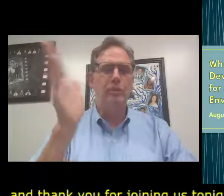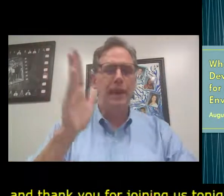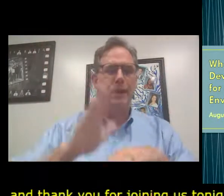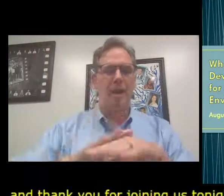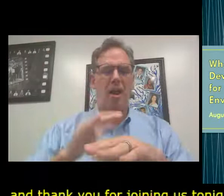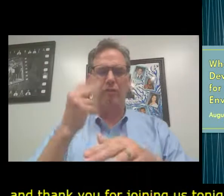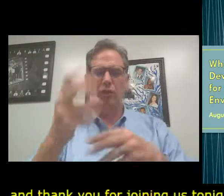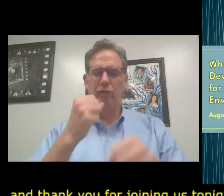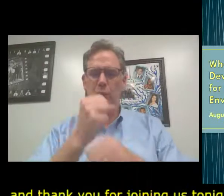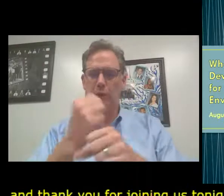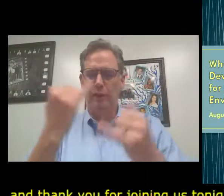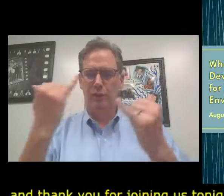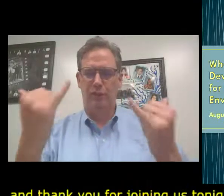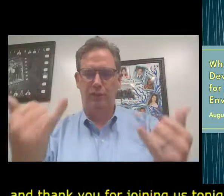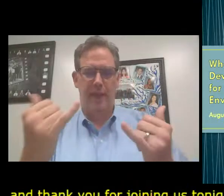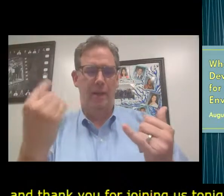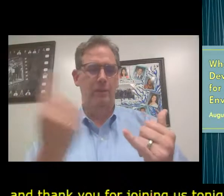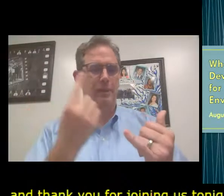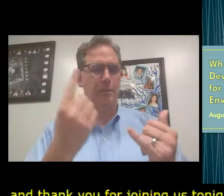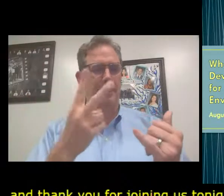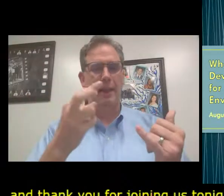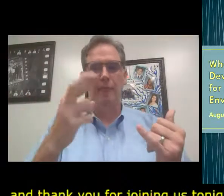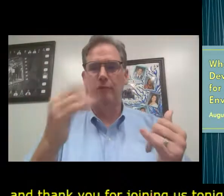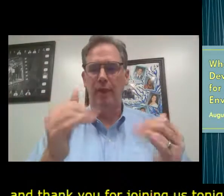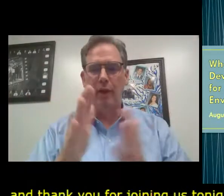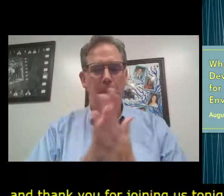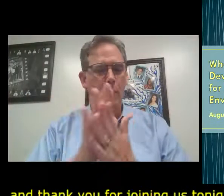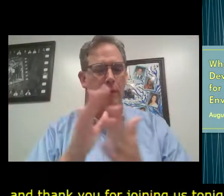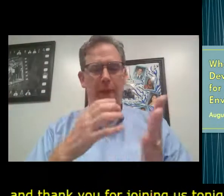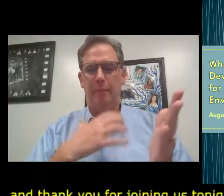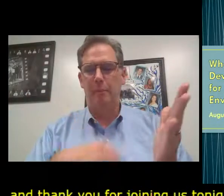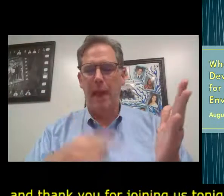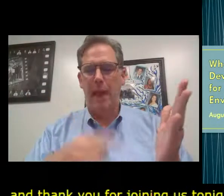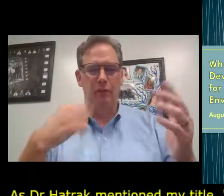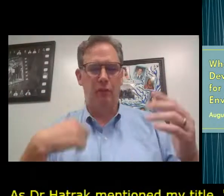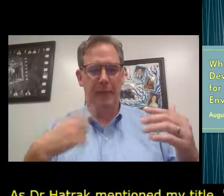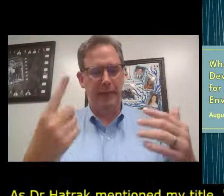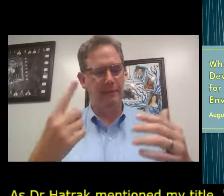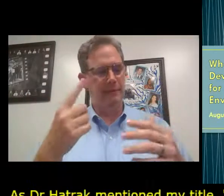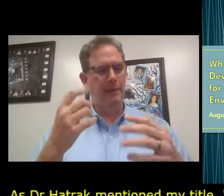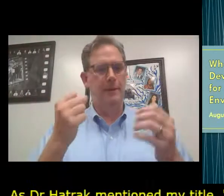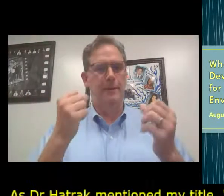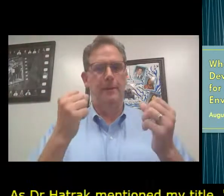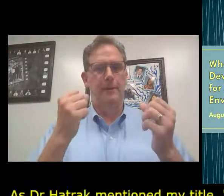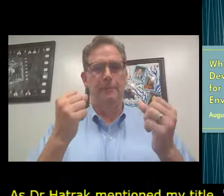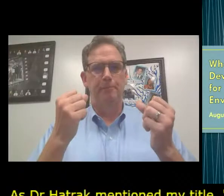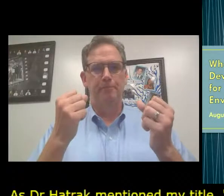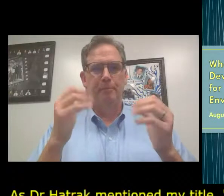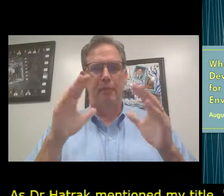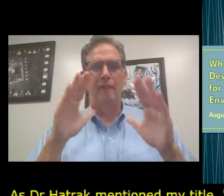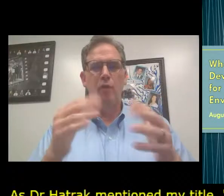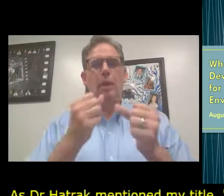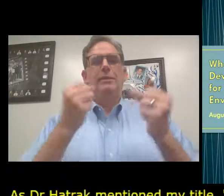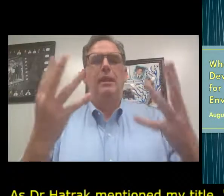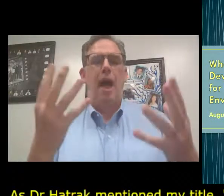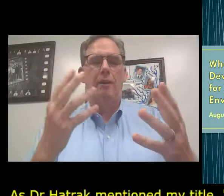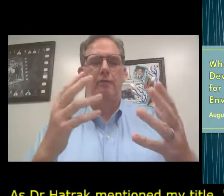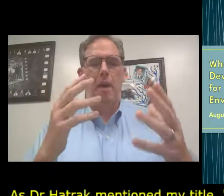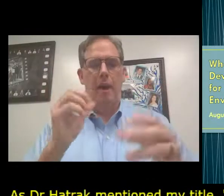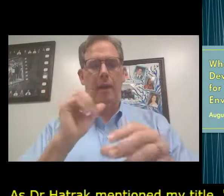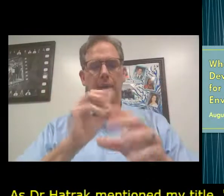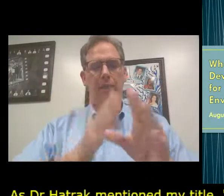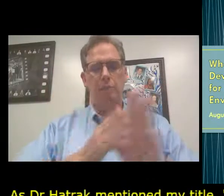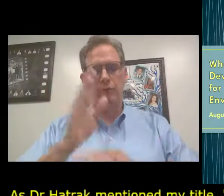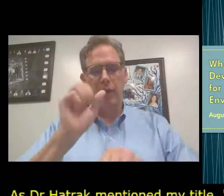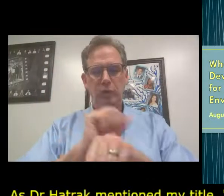This is a topic that I've really been talking and presenting on for about 2 years now. I'm